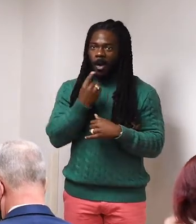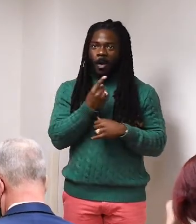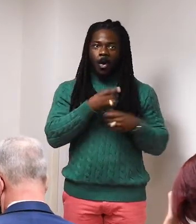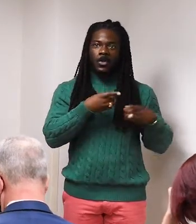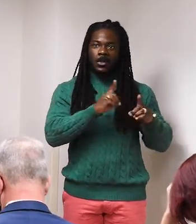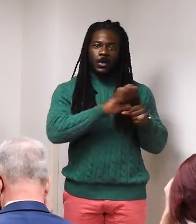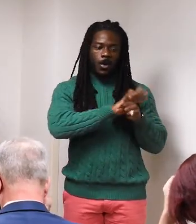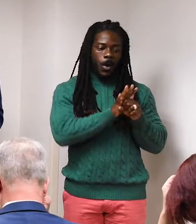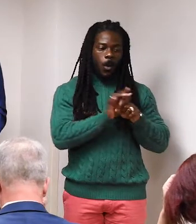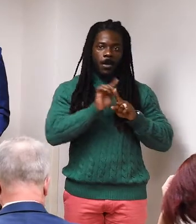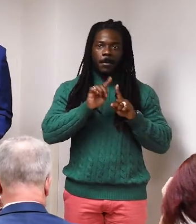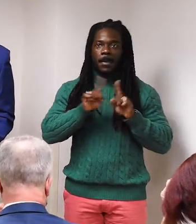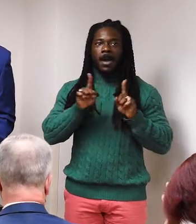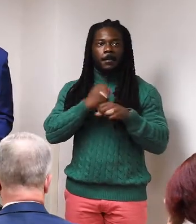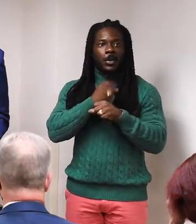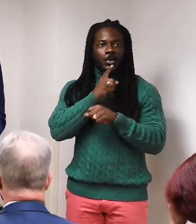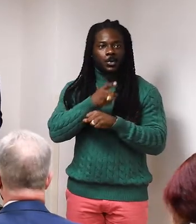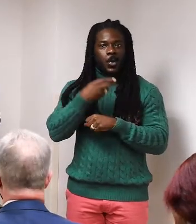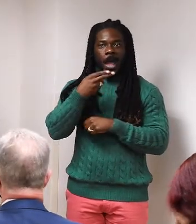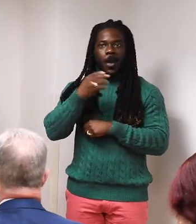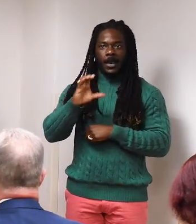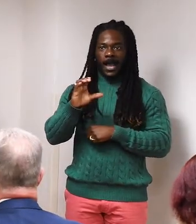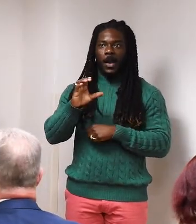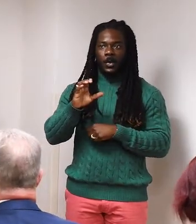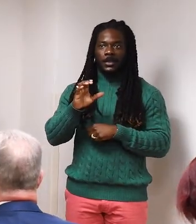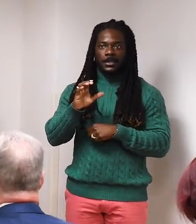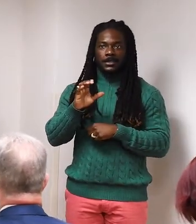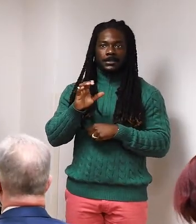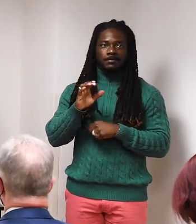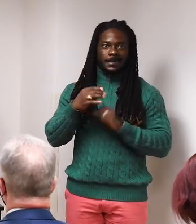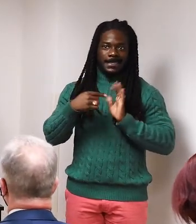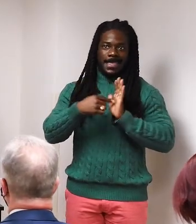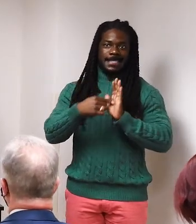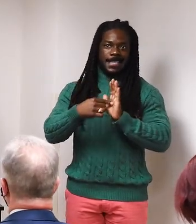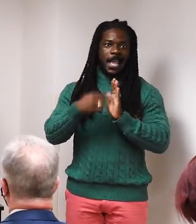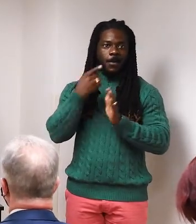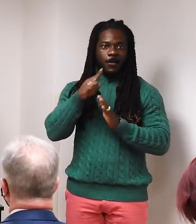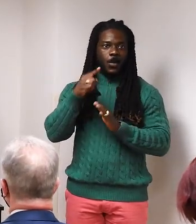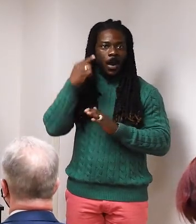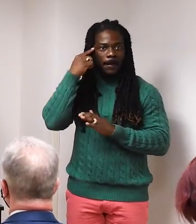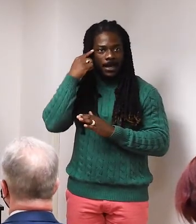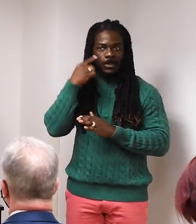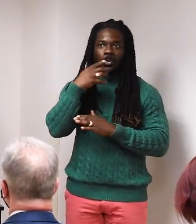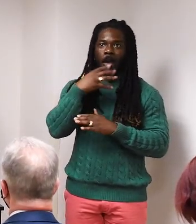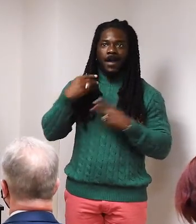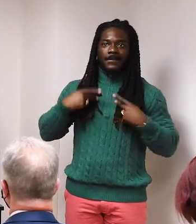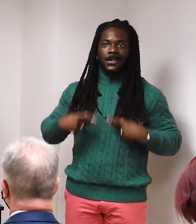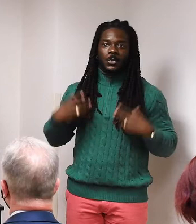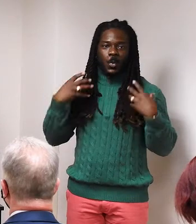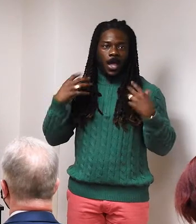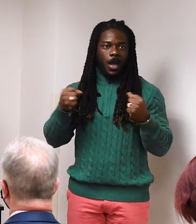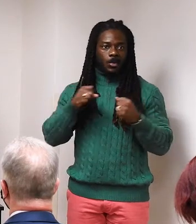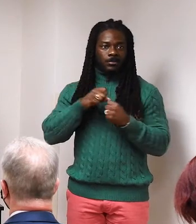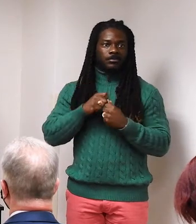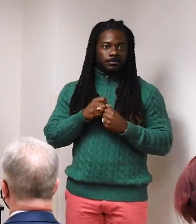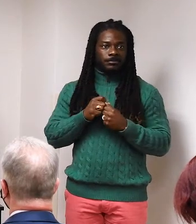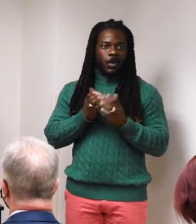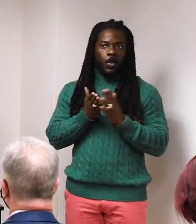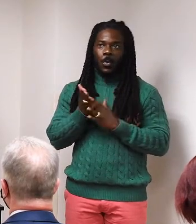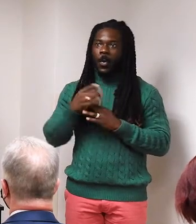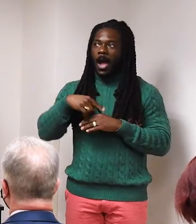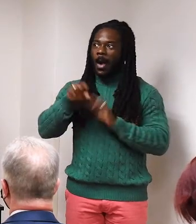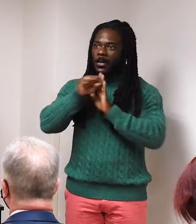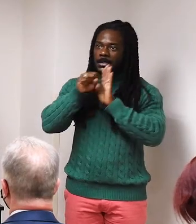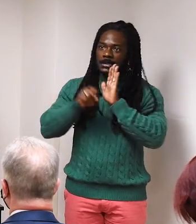in ensuring that Howard County is the example for mental and physical health throughout our state,